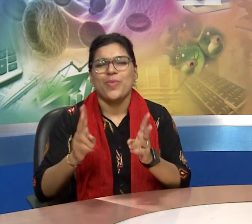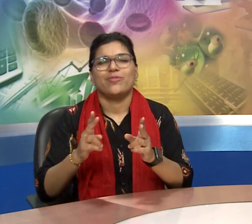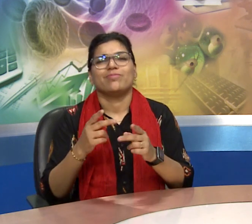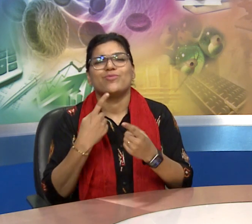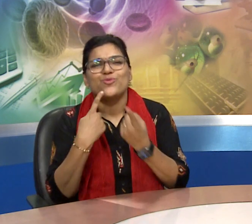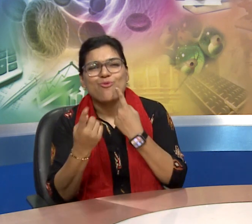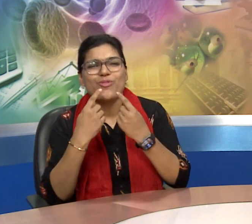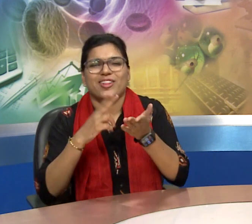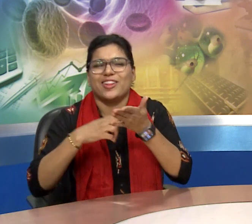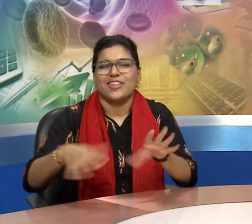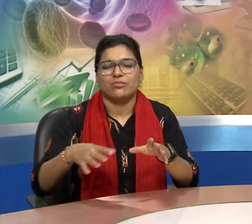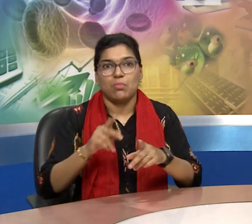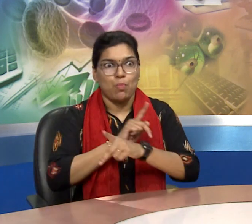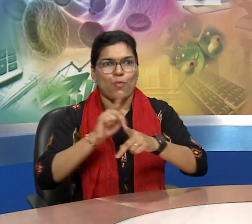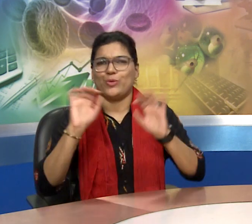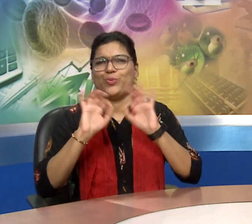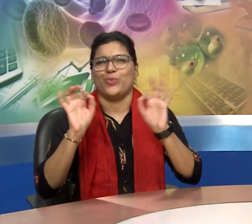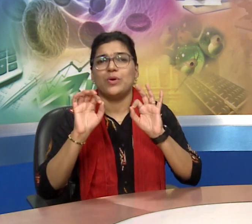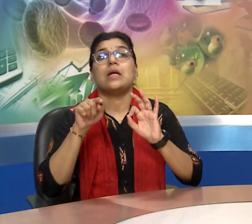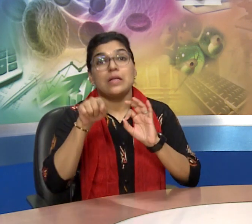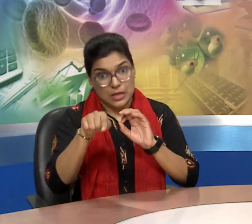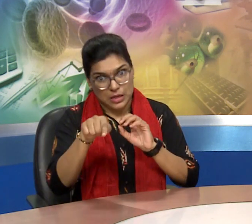get the required information in their own way.